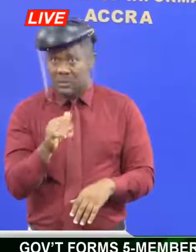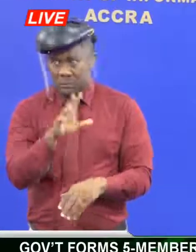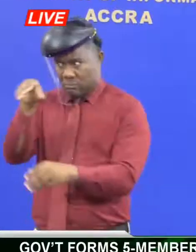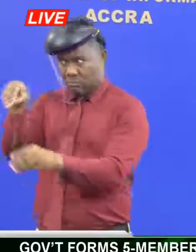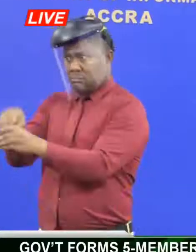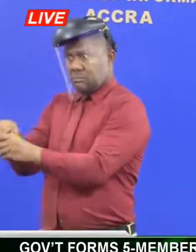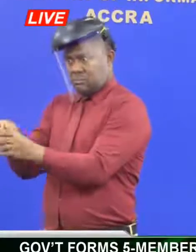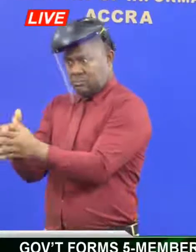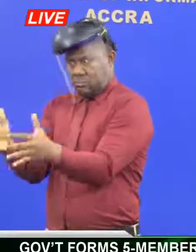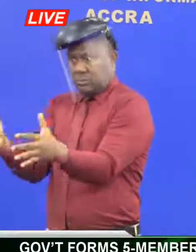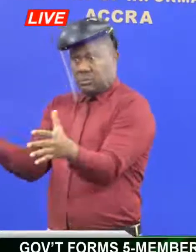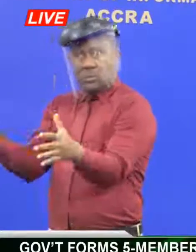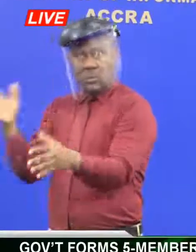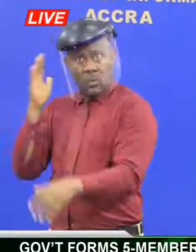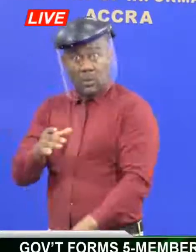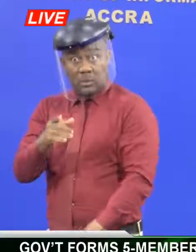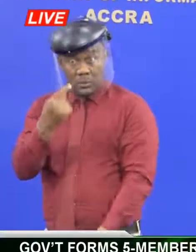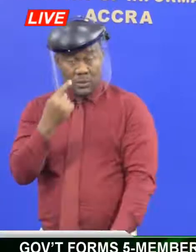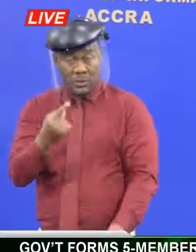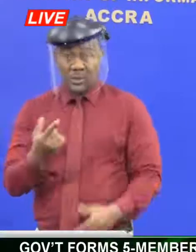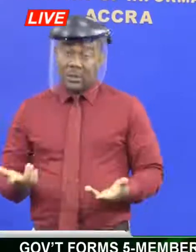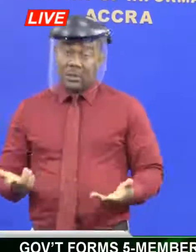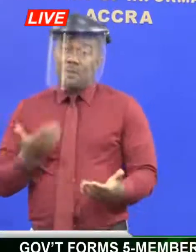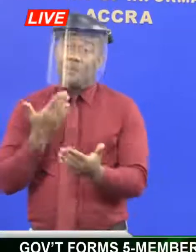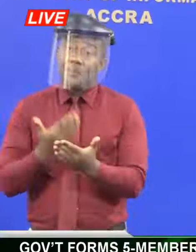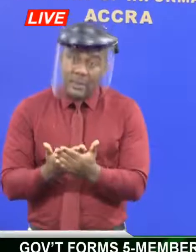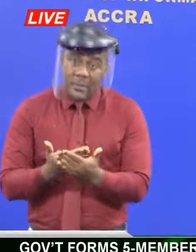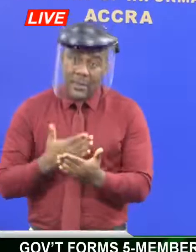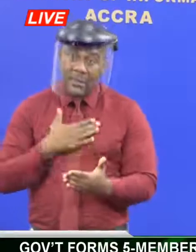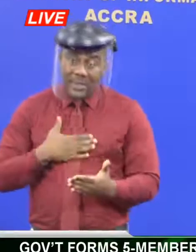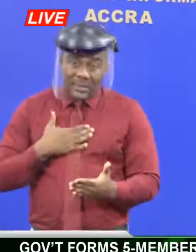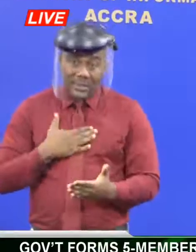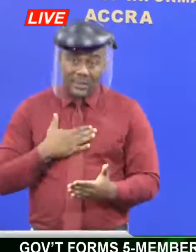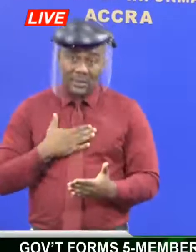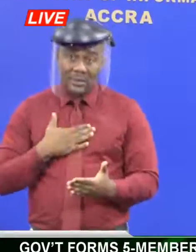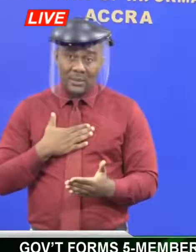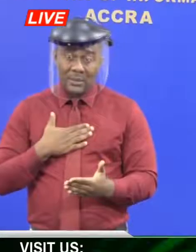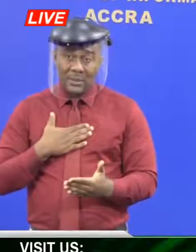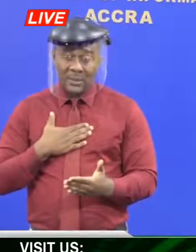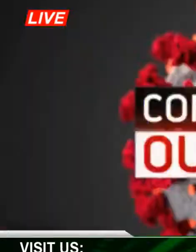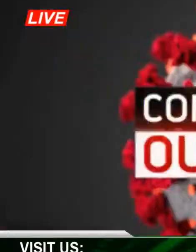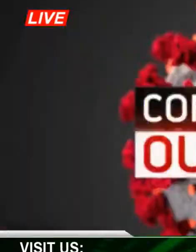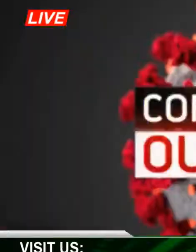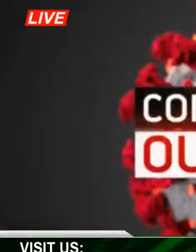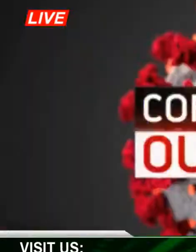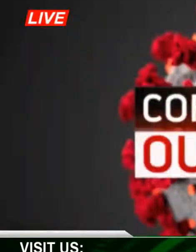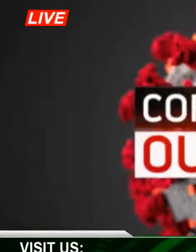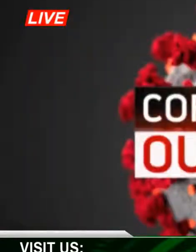nti yesre ye nsada ye nsaye yesre se mo mayen fa ne serious.